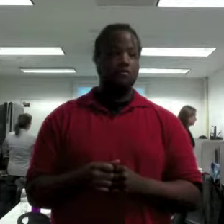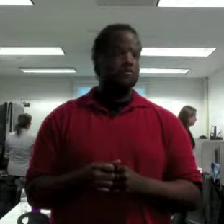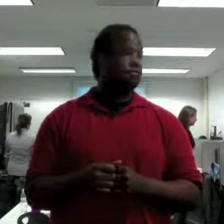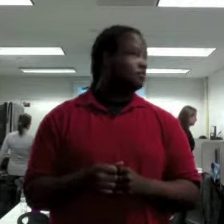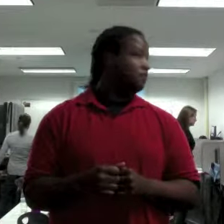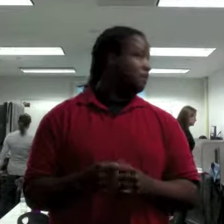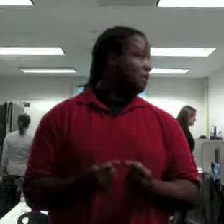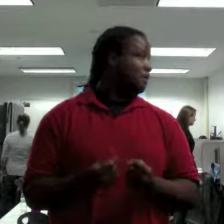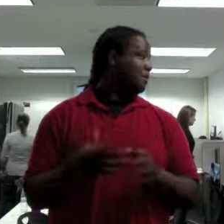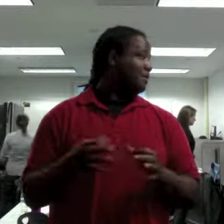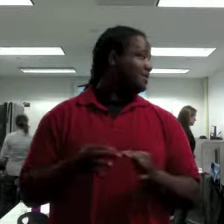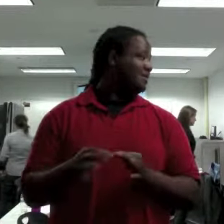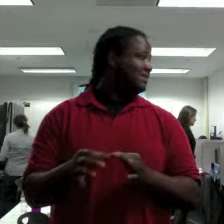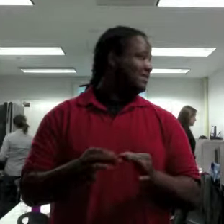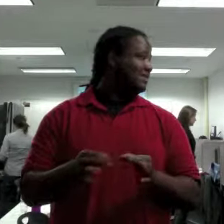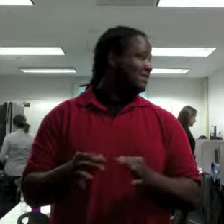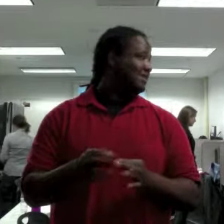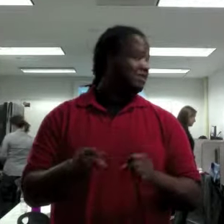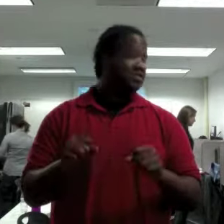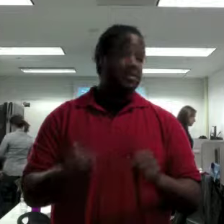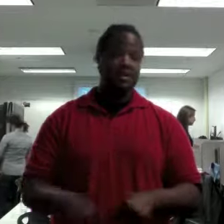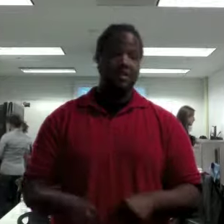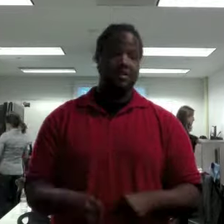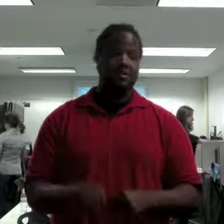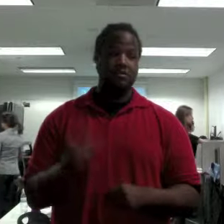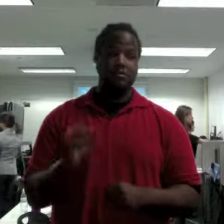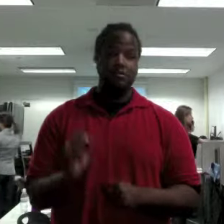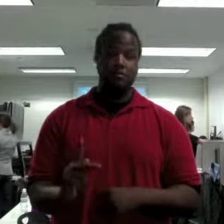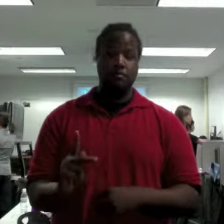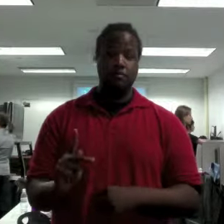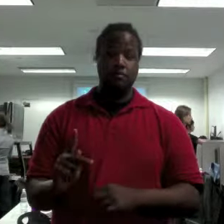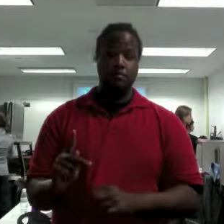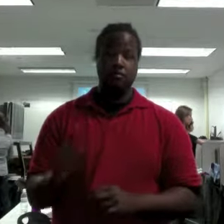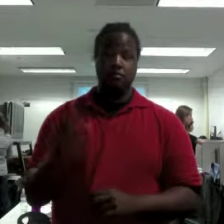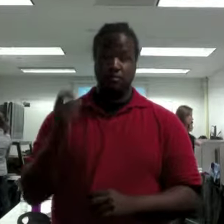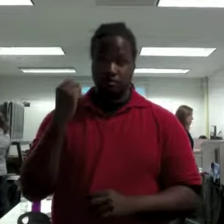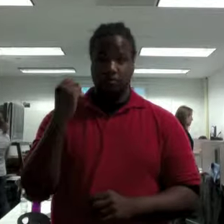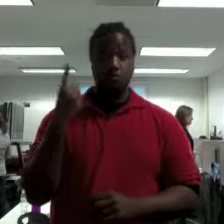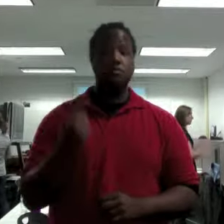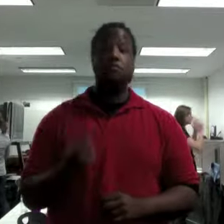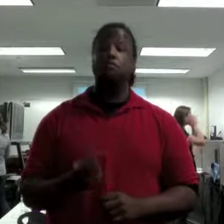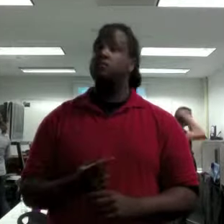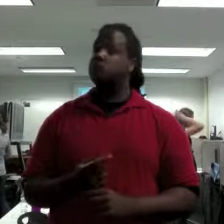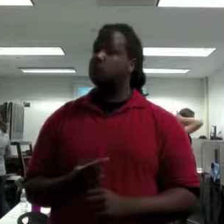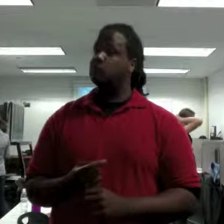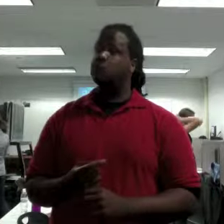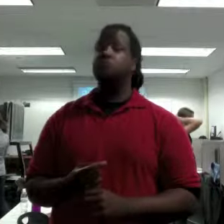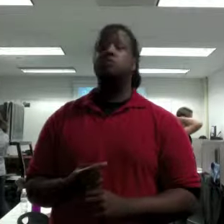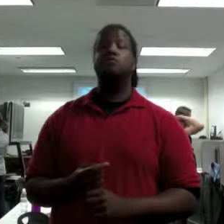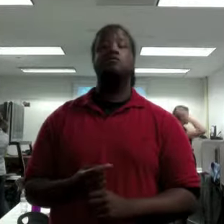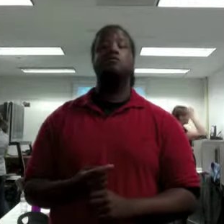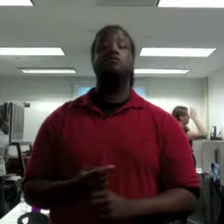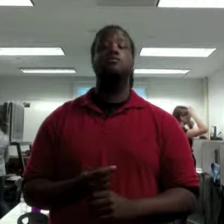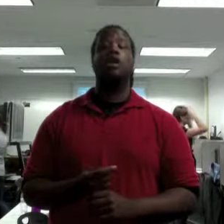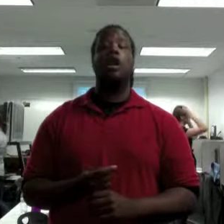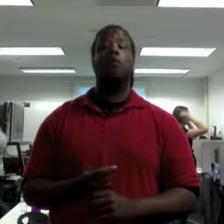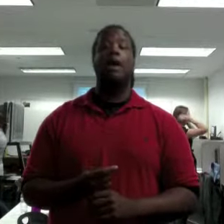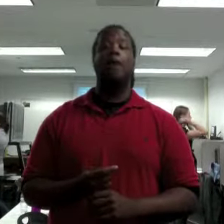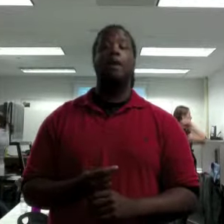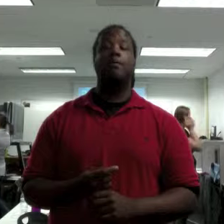can hat today. Got it? Just take your time and get as much of the details.